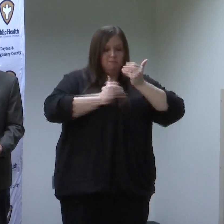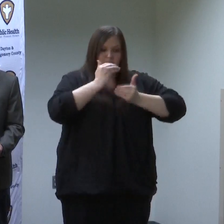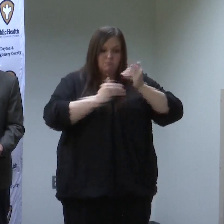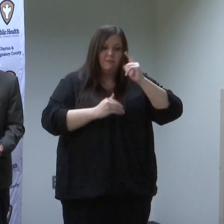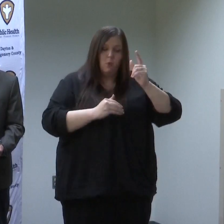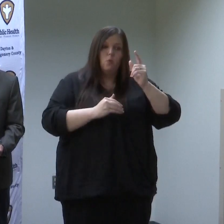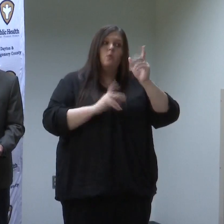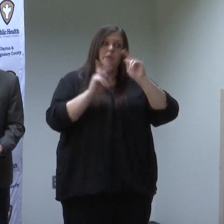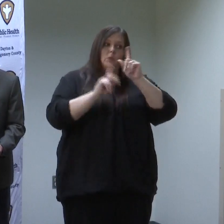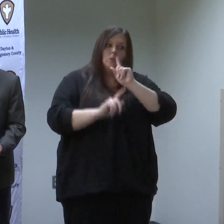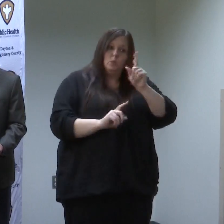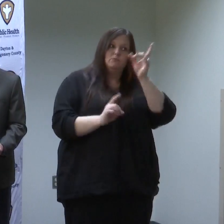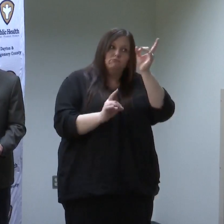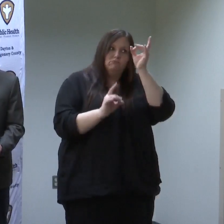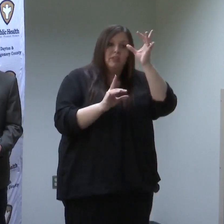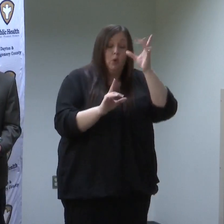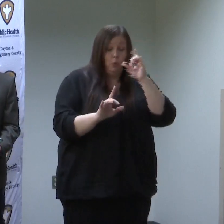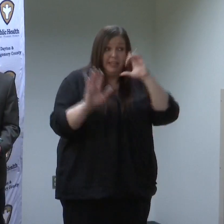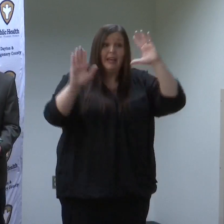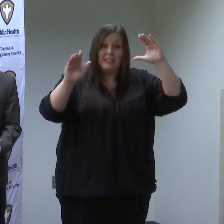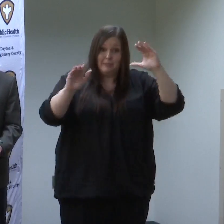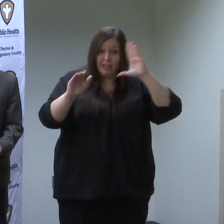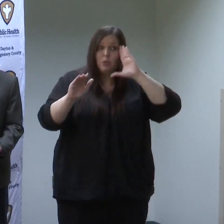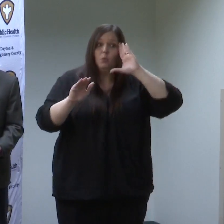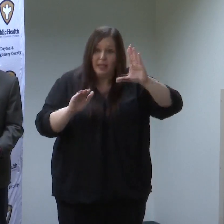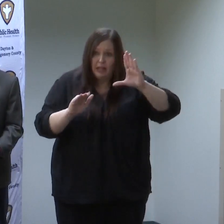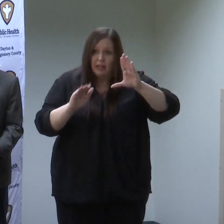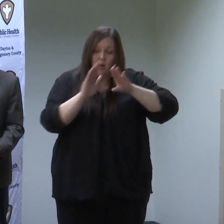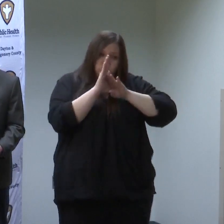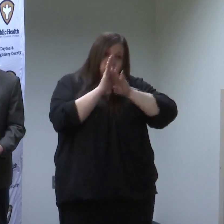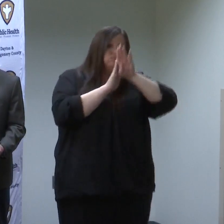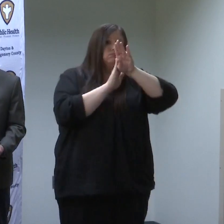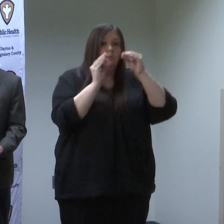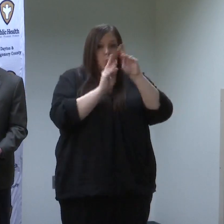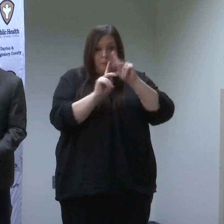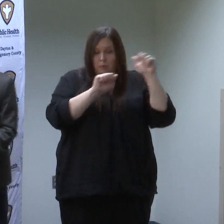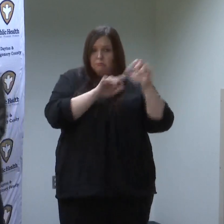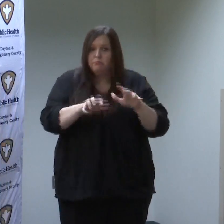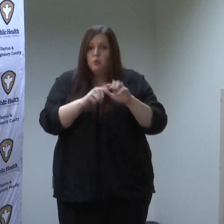the anticipated surge that we anticipate for this particular situation.